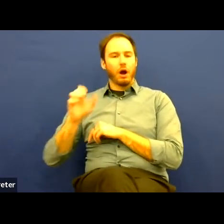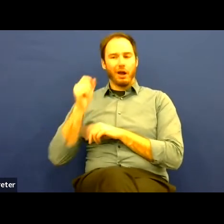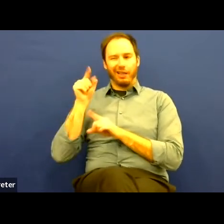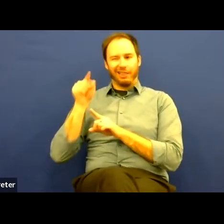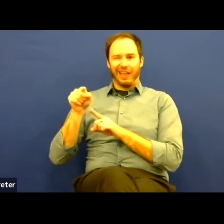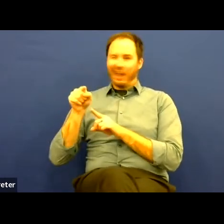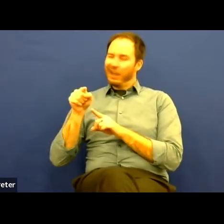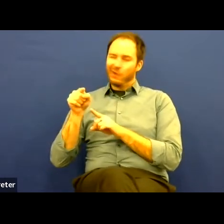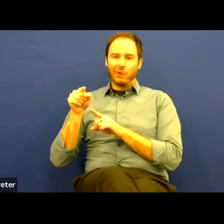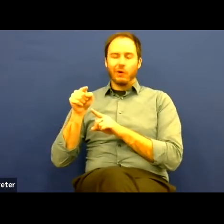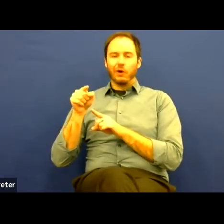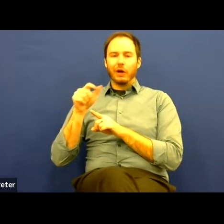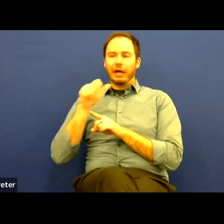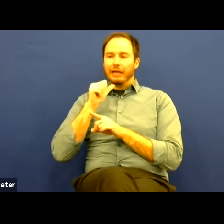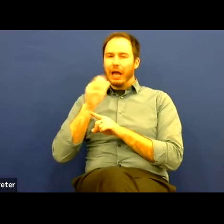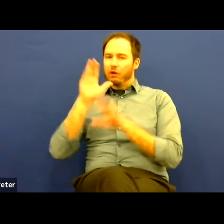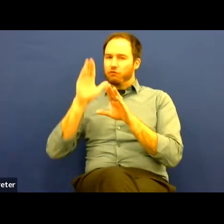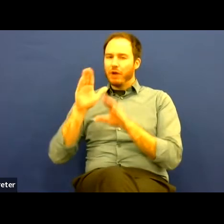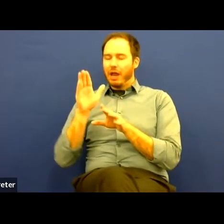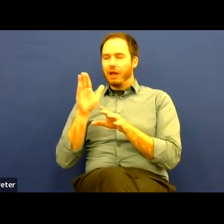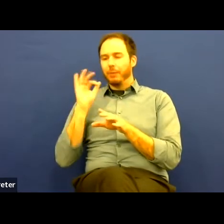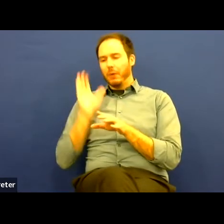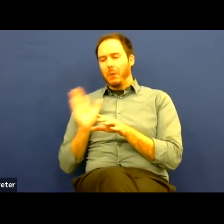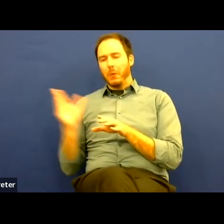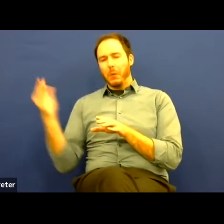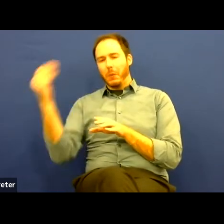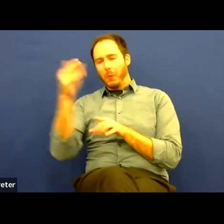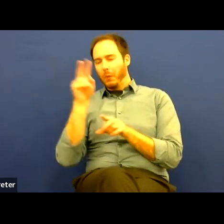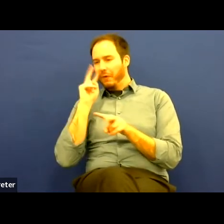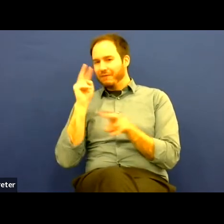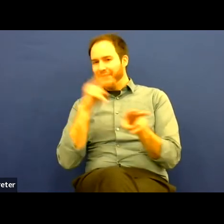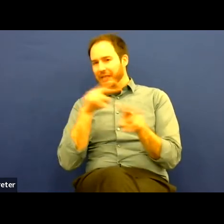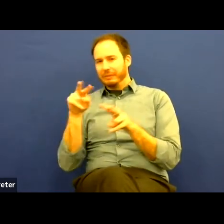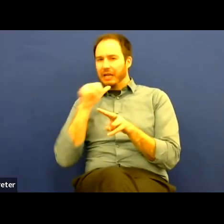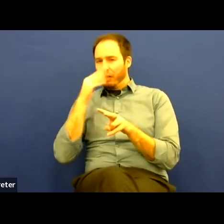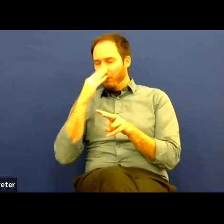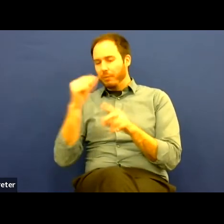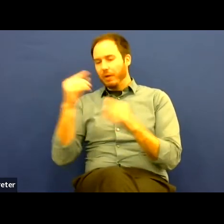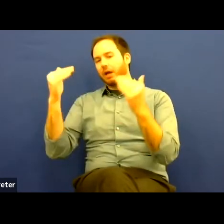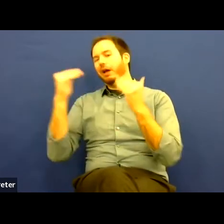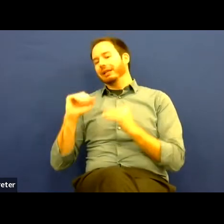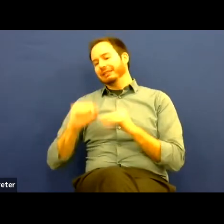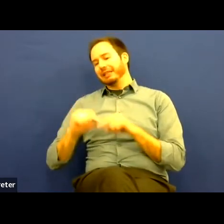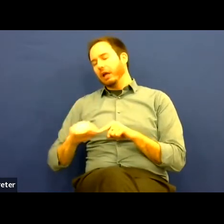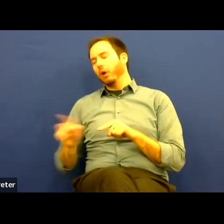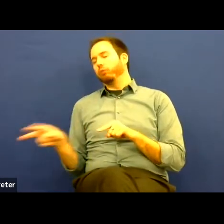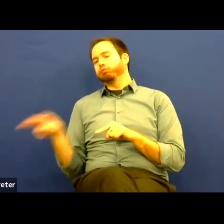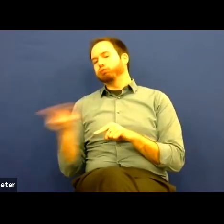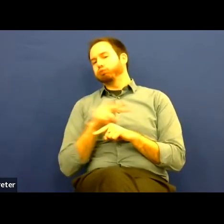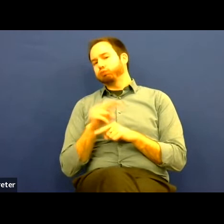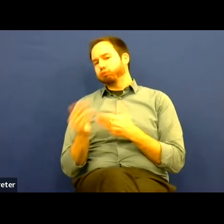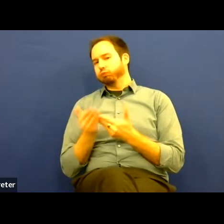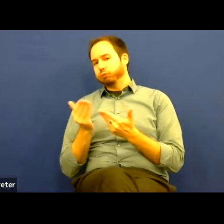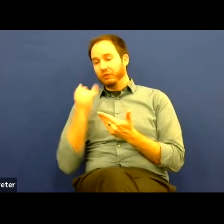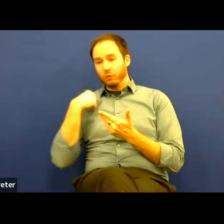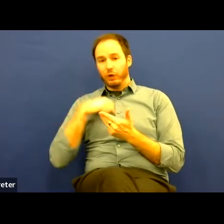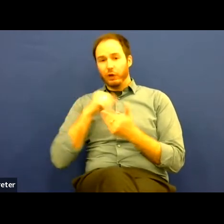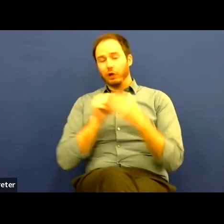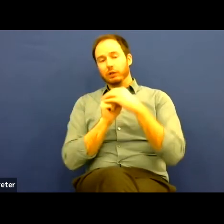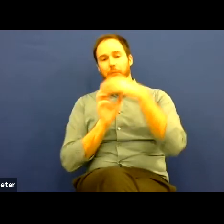Because that location doesn't have as good visibility as the southern location. So if this could somehow be